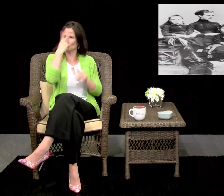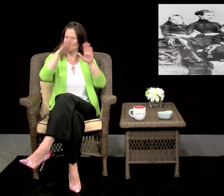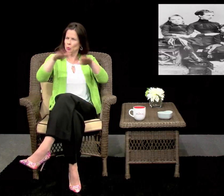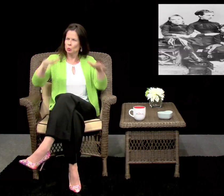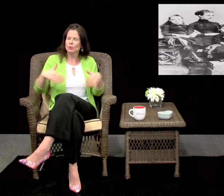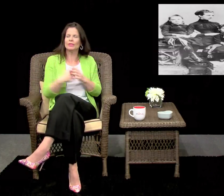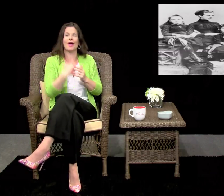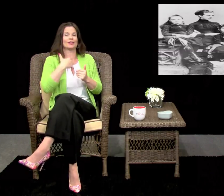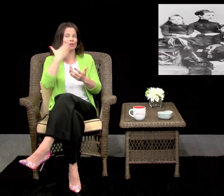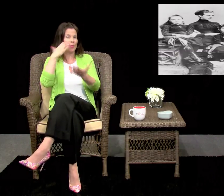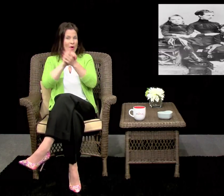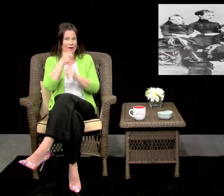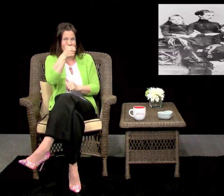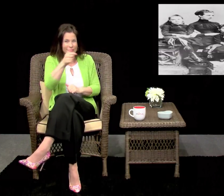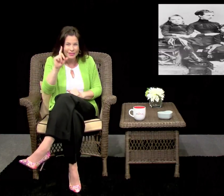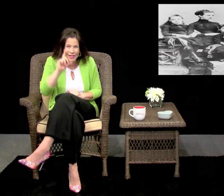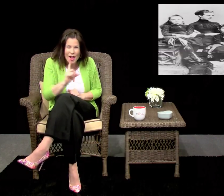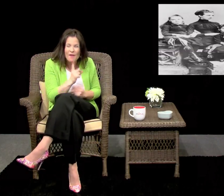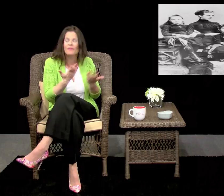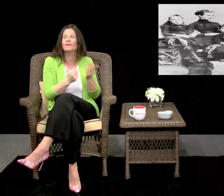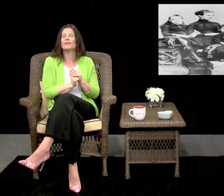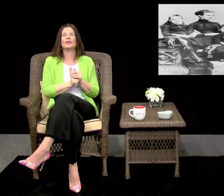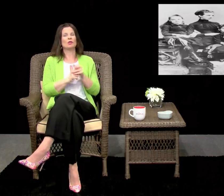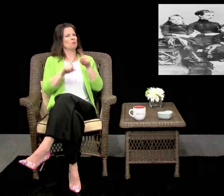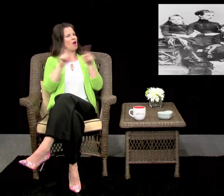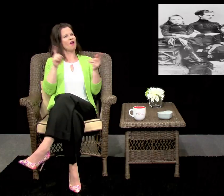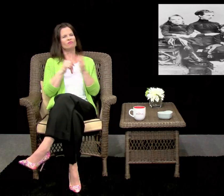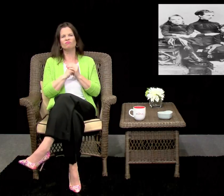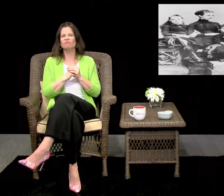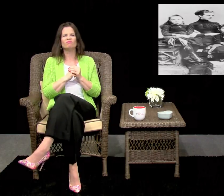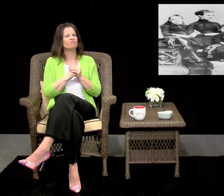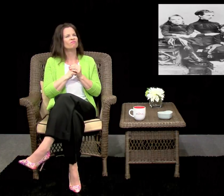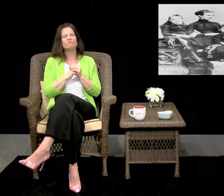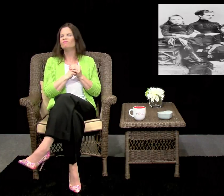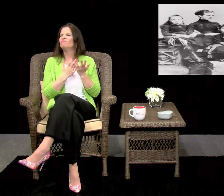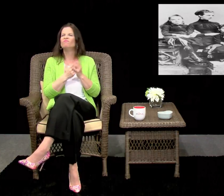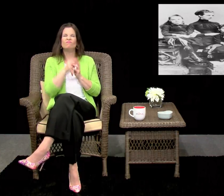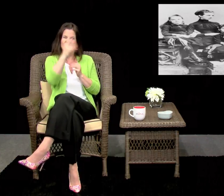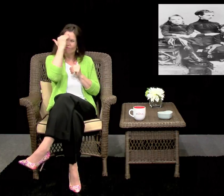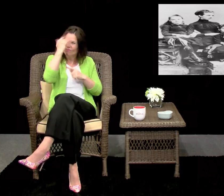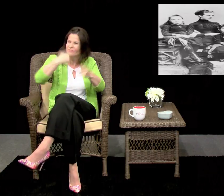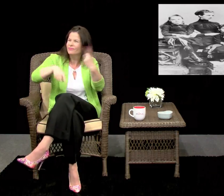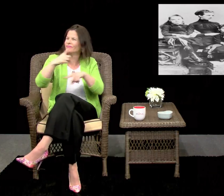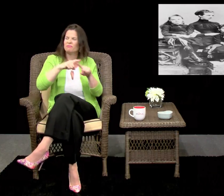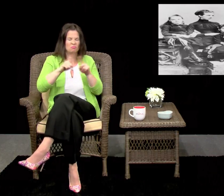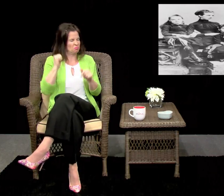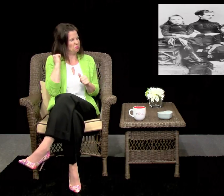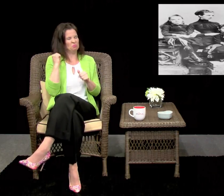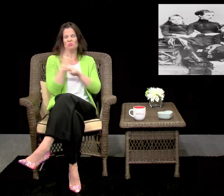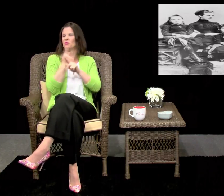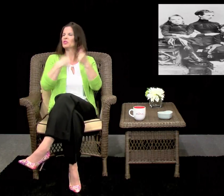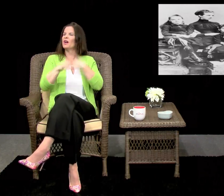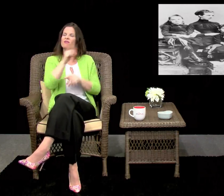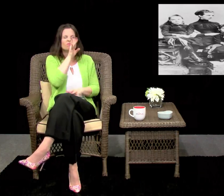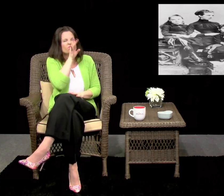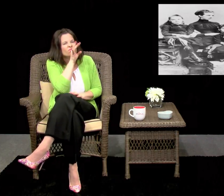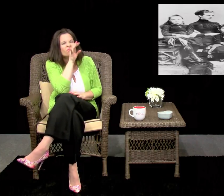And you see, this is a picture of Alexende Graham Bell and his wife and two children. But they refused to